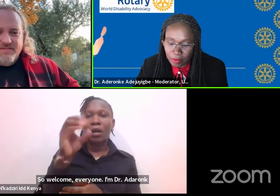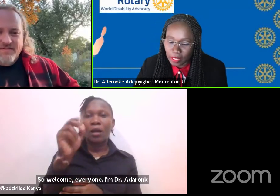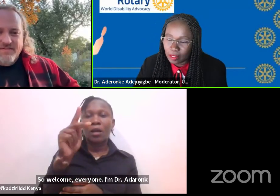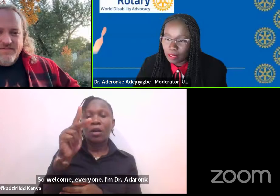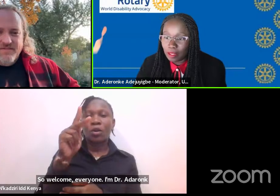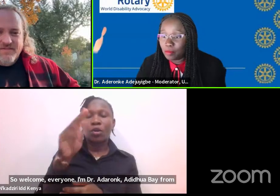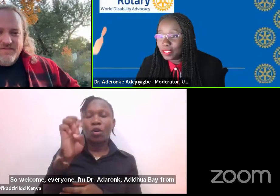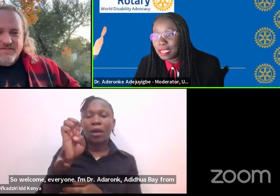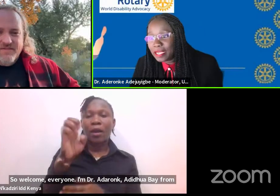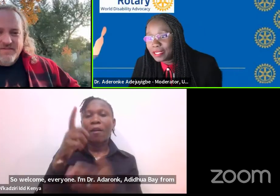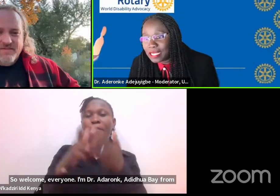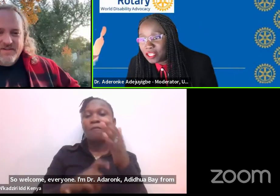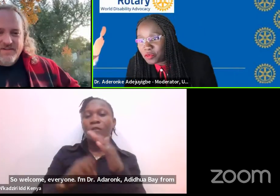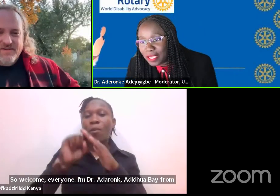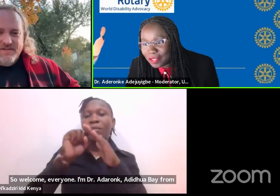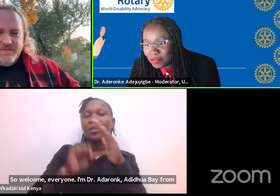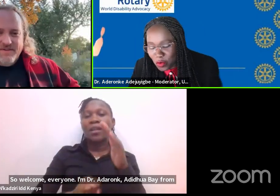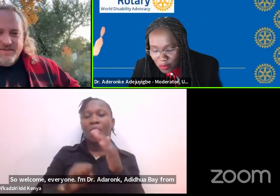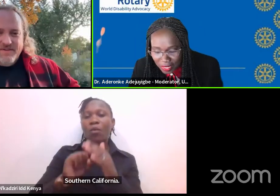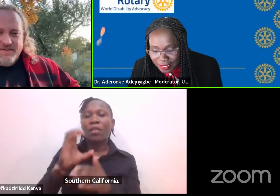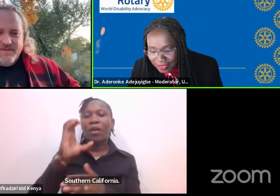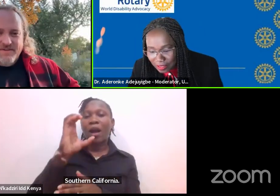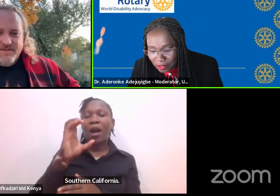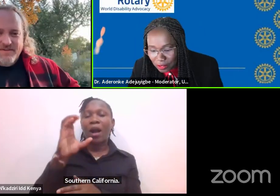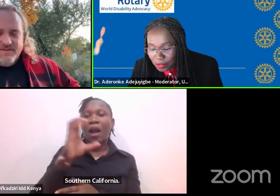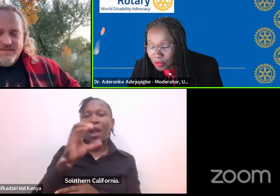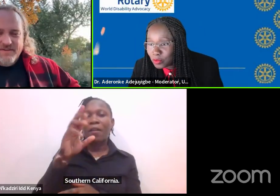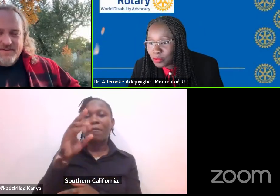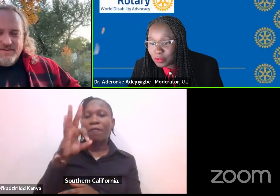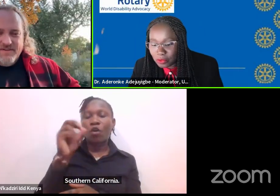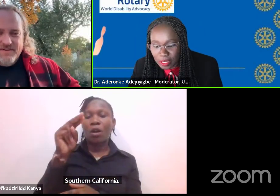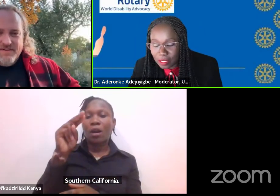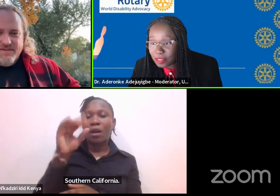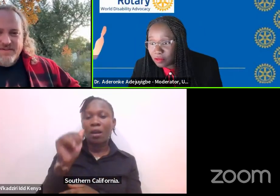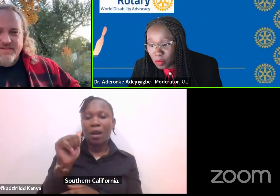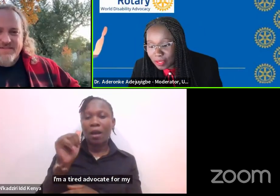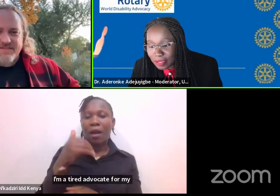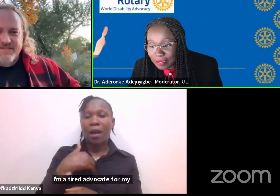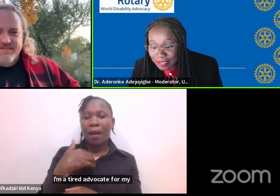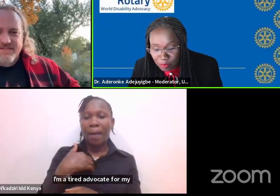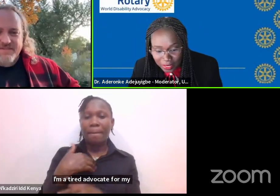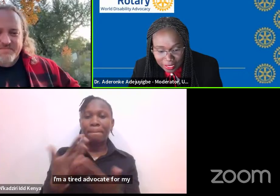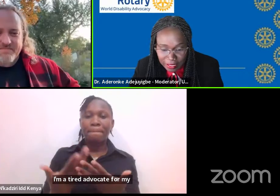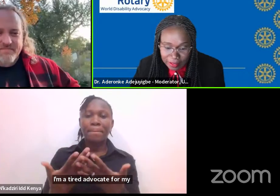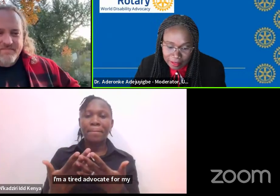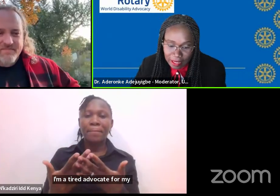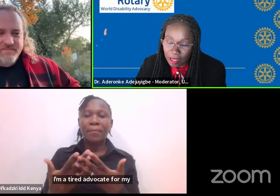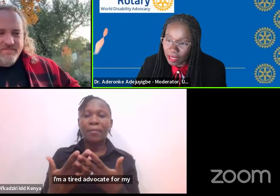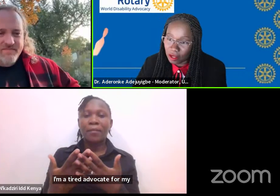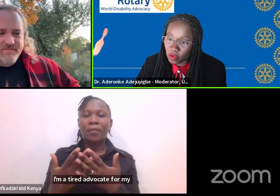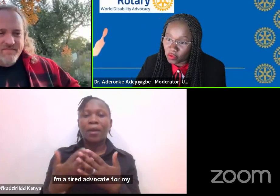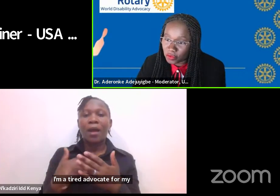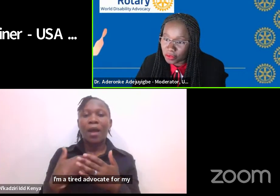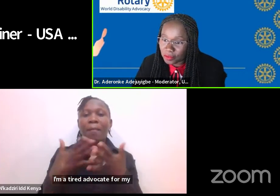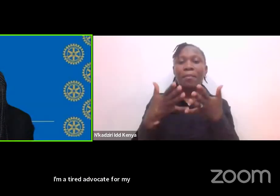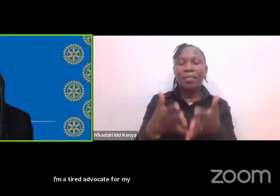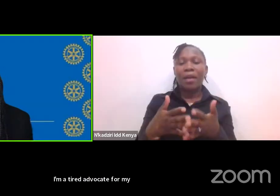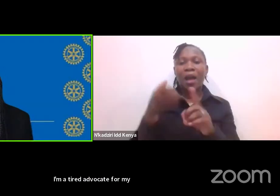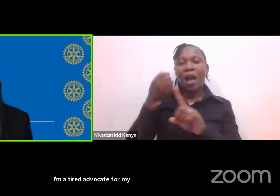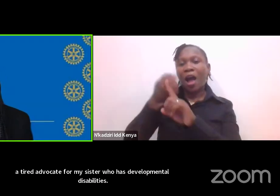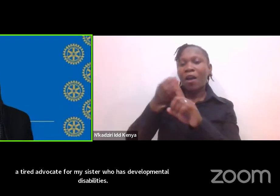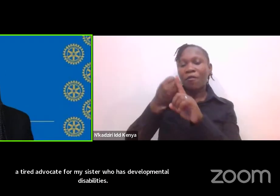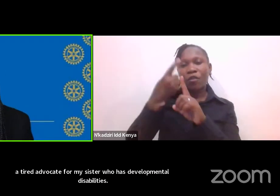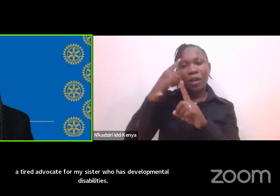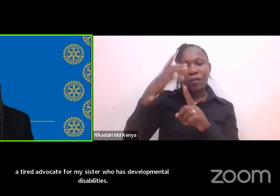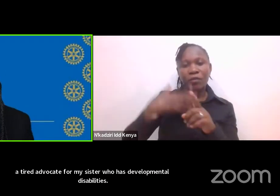California. I'm a tired advocate for my sister who has developmental disabilities. I have over